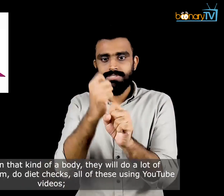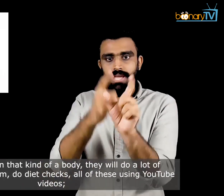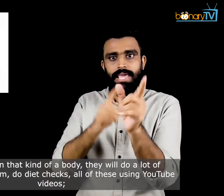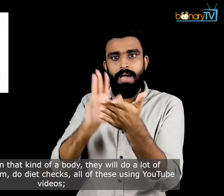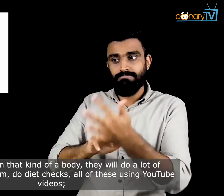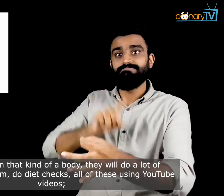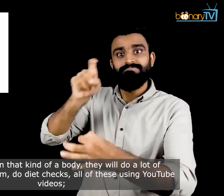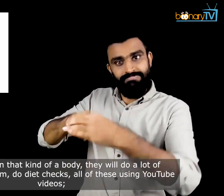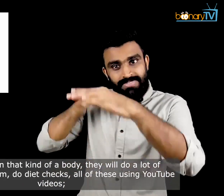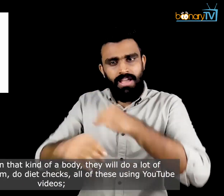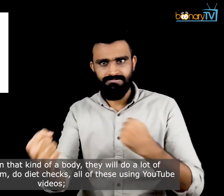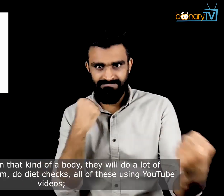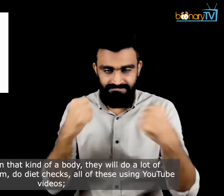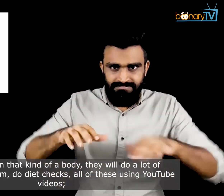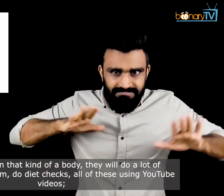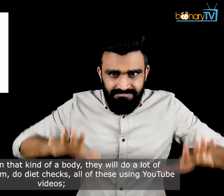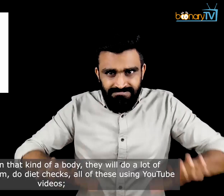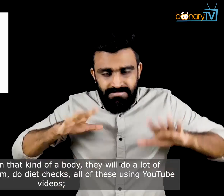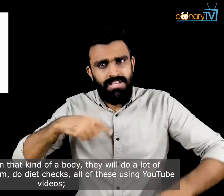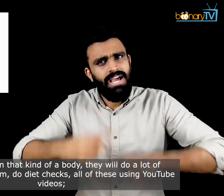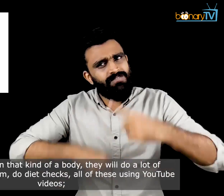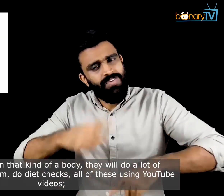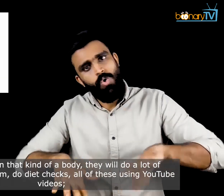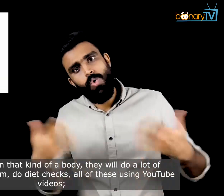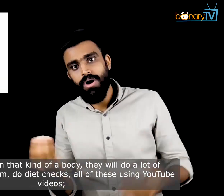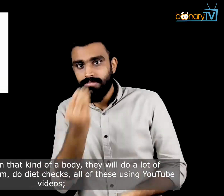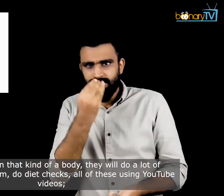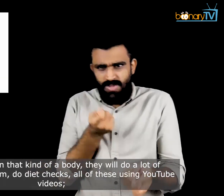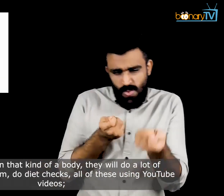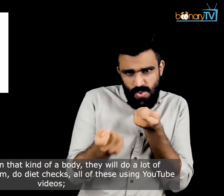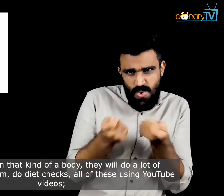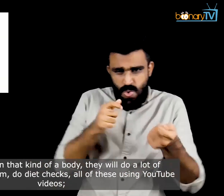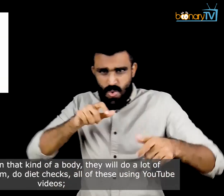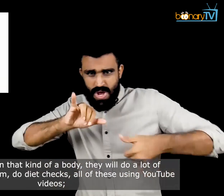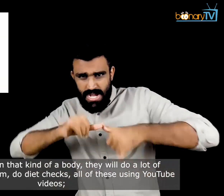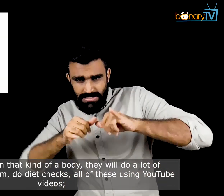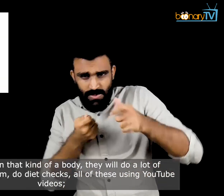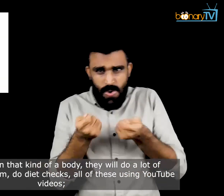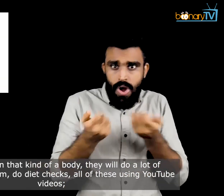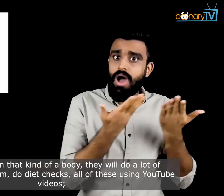exercising join gym do diet checks all of these using